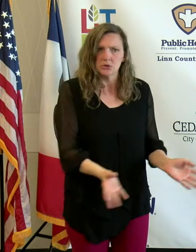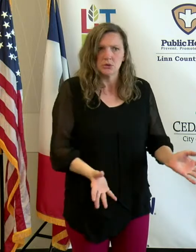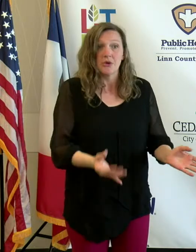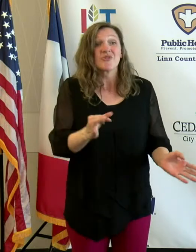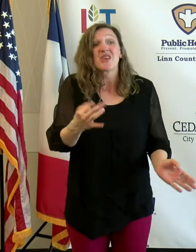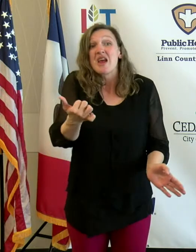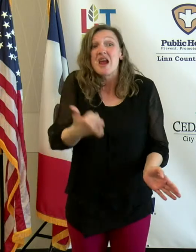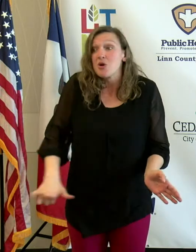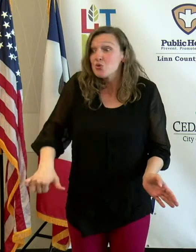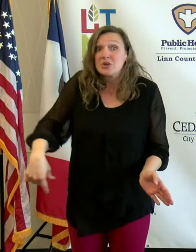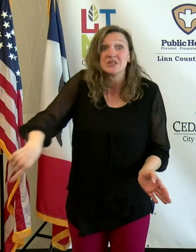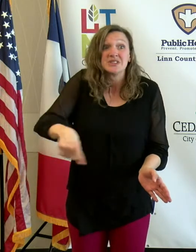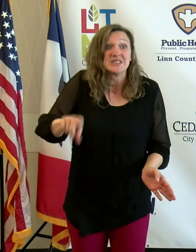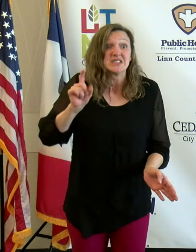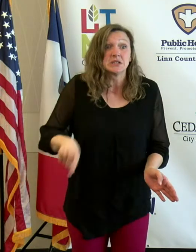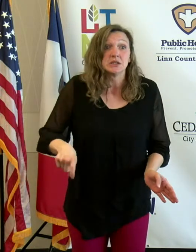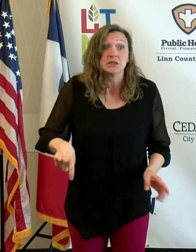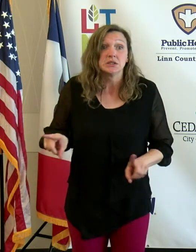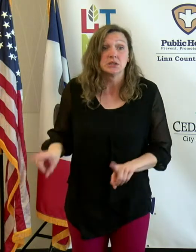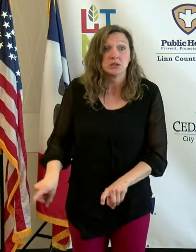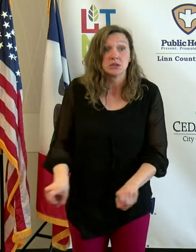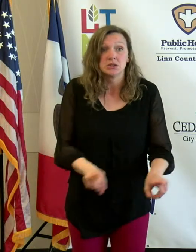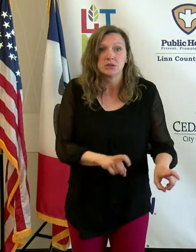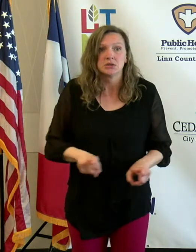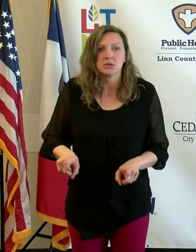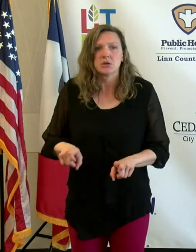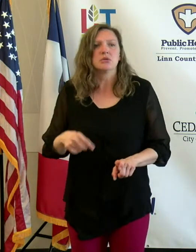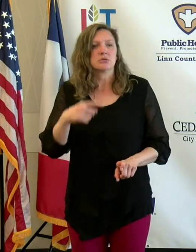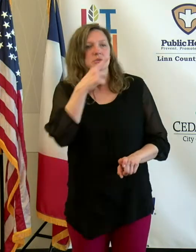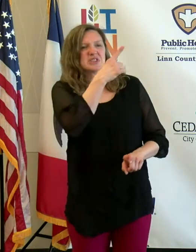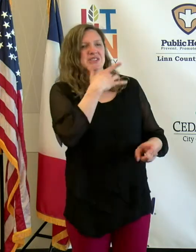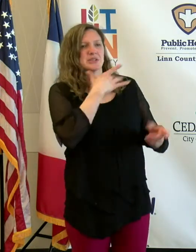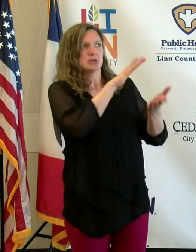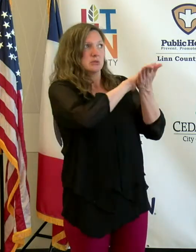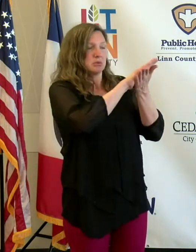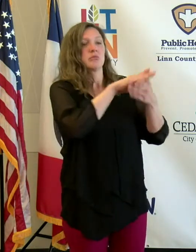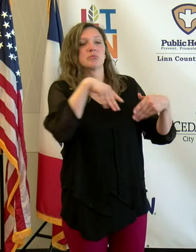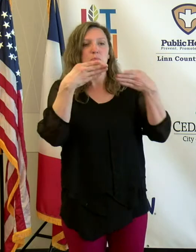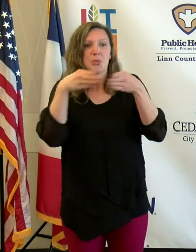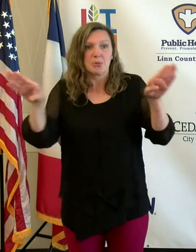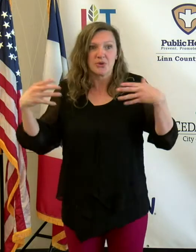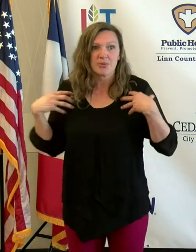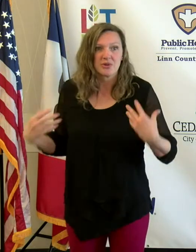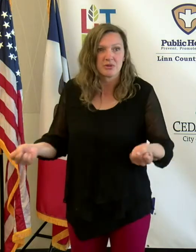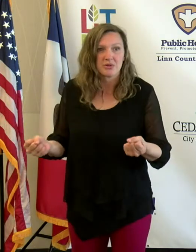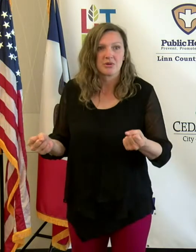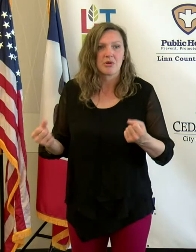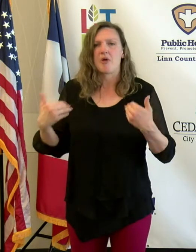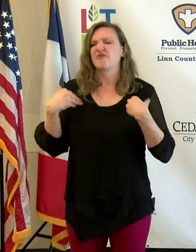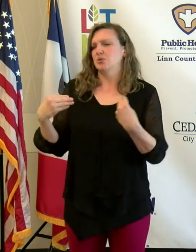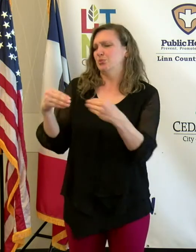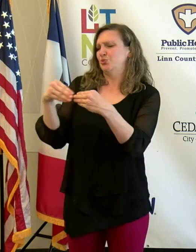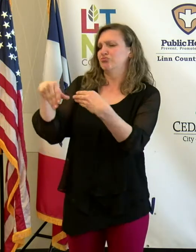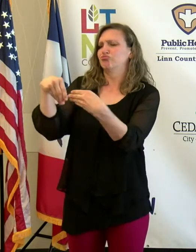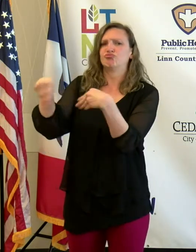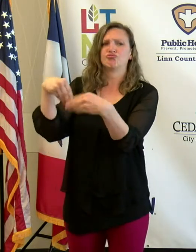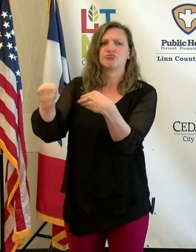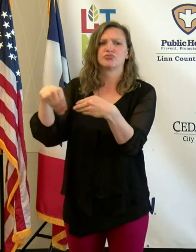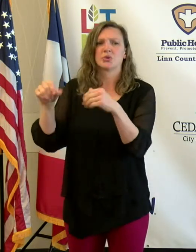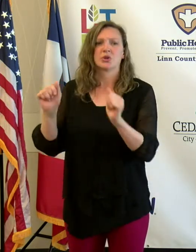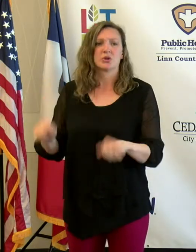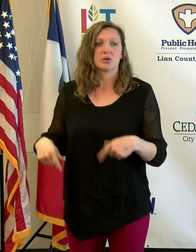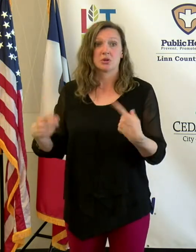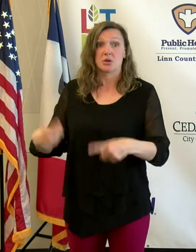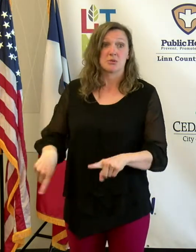time. The State Hygienic Lab and the Iowa Department of Public Health have opened up those guidelines. So if there's an outbreak situation